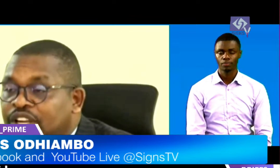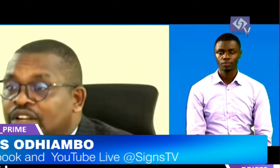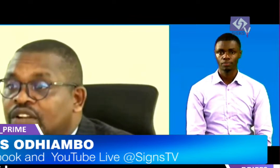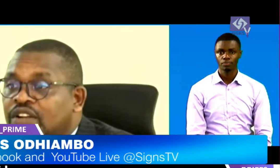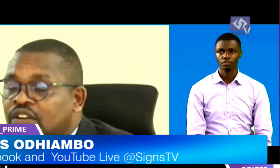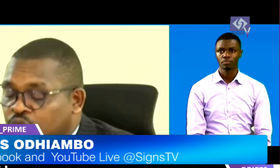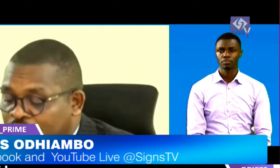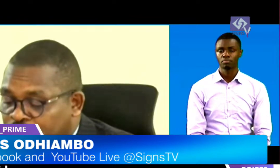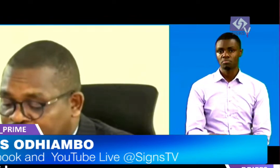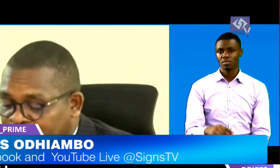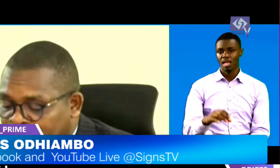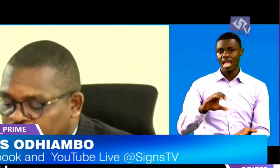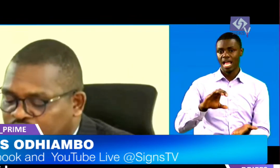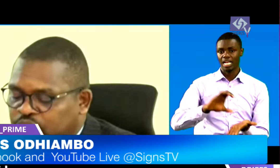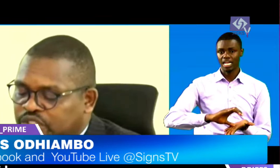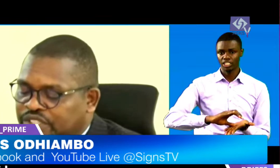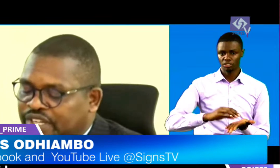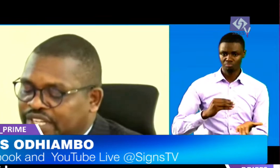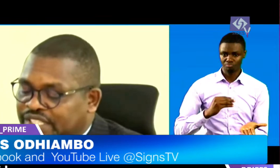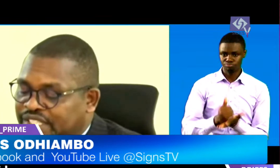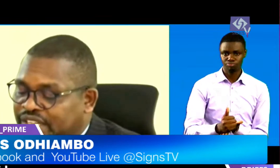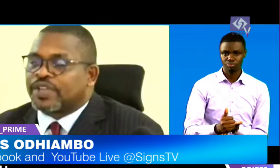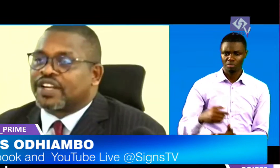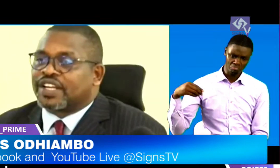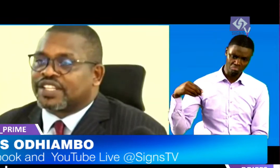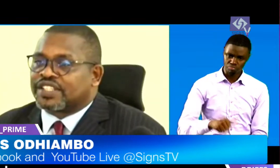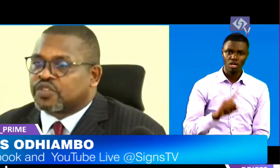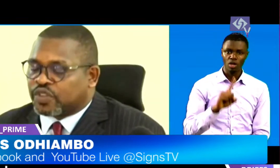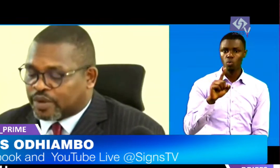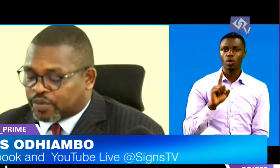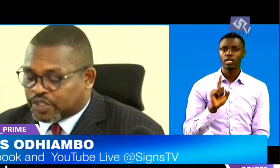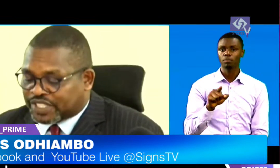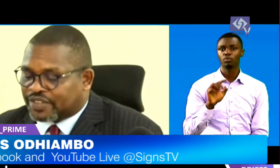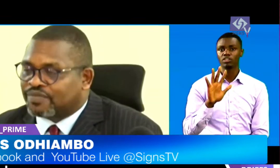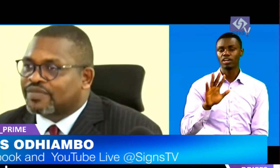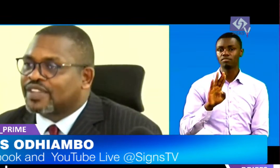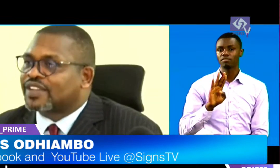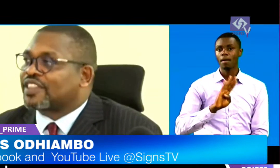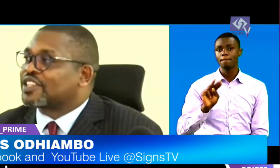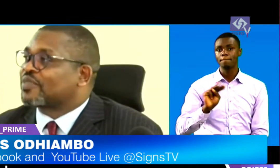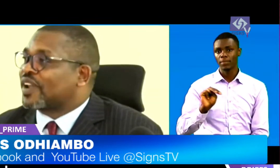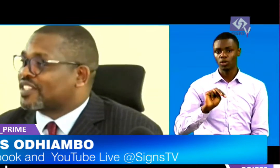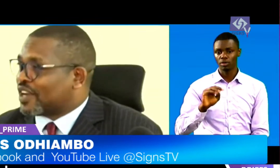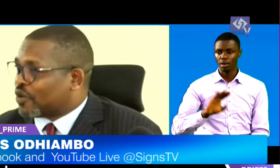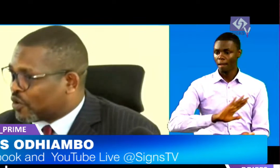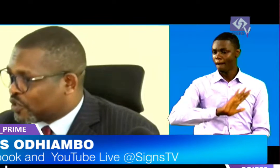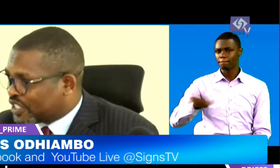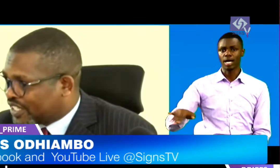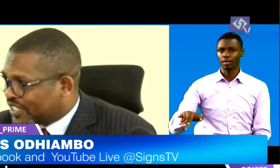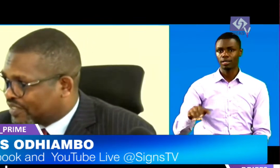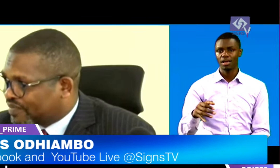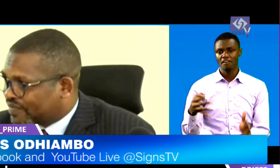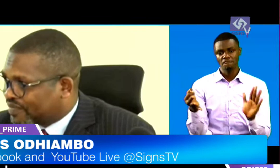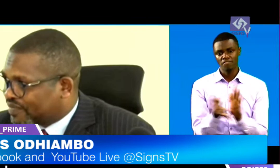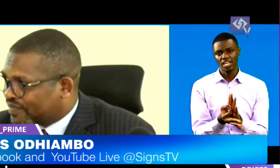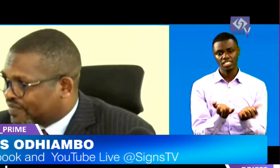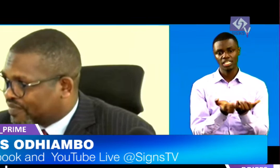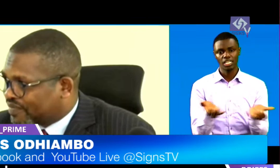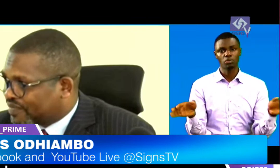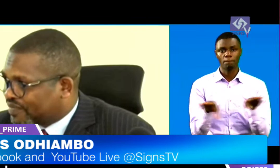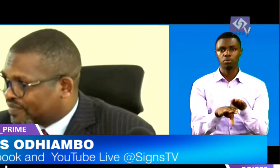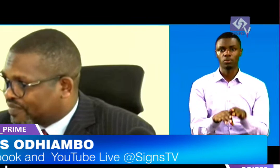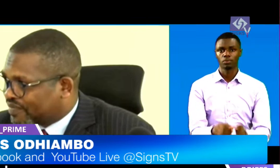The cash bail of 1.5 million that was released will be released to the depositor, and this file is now closed.